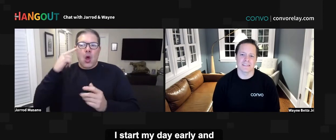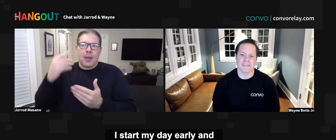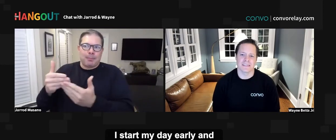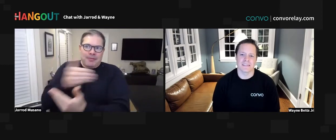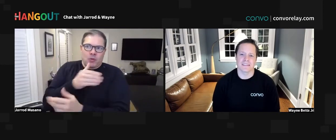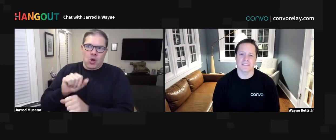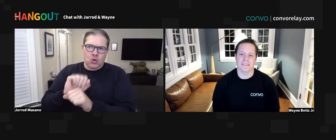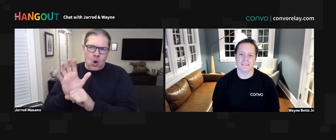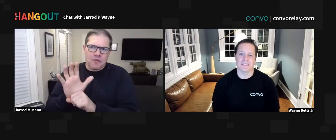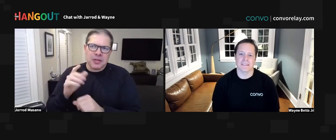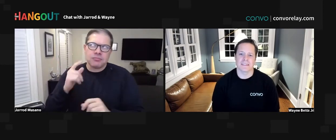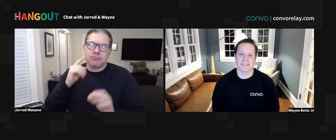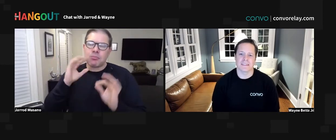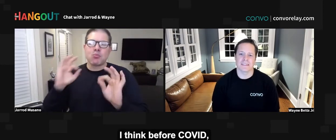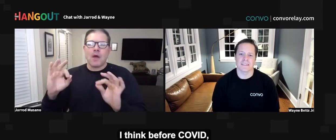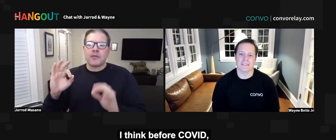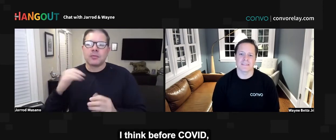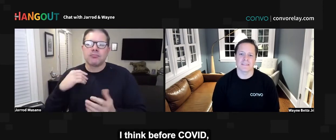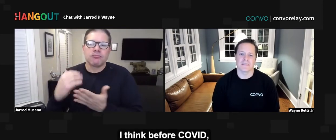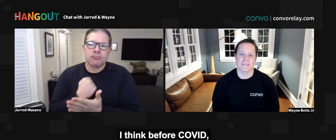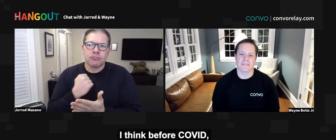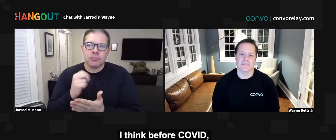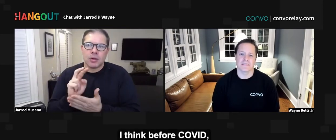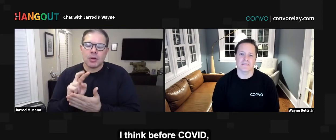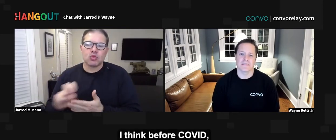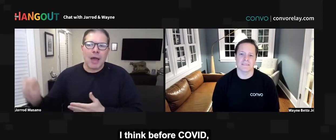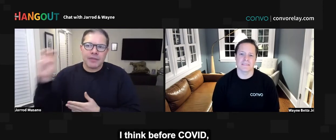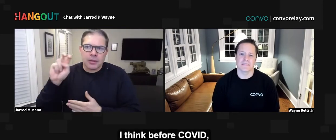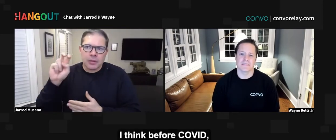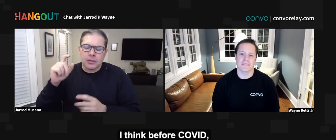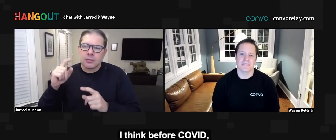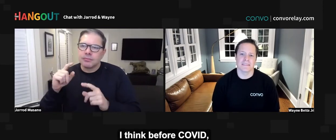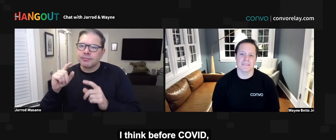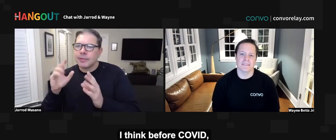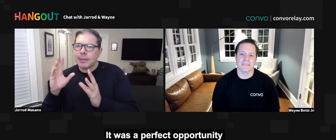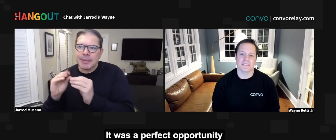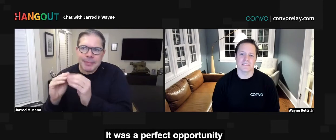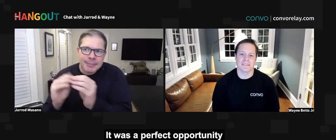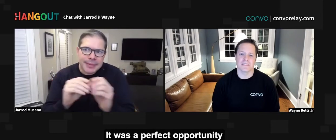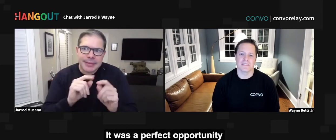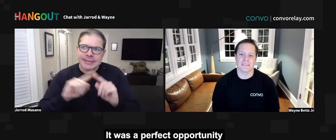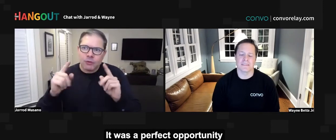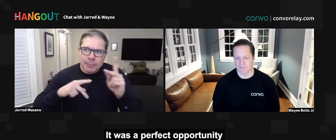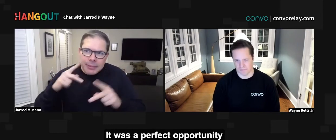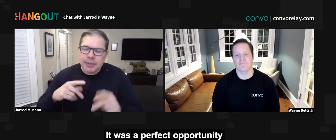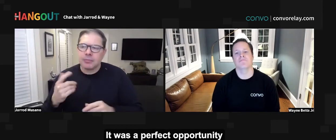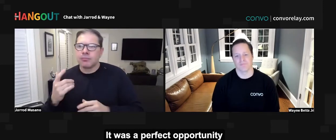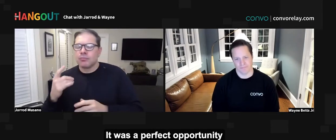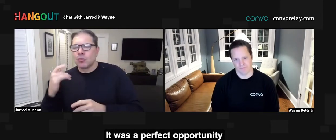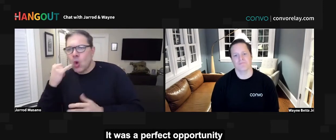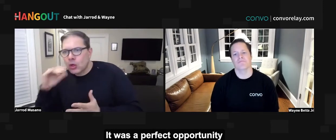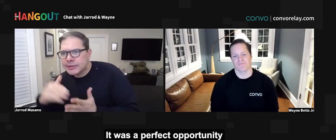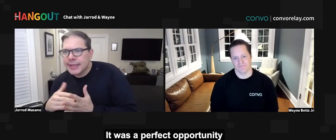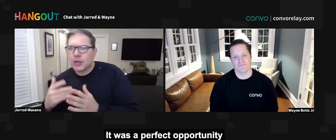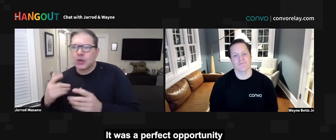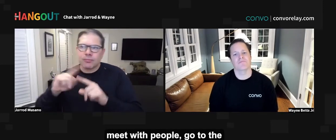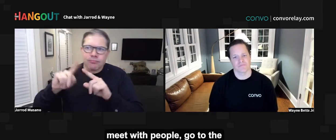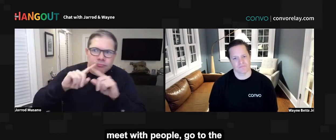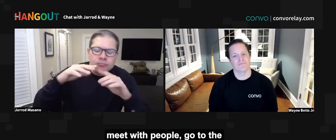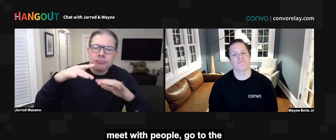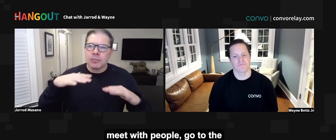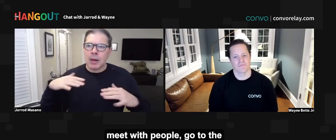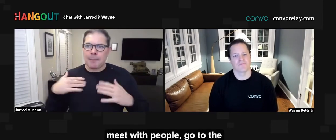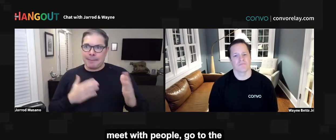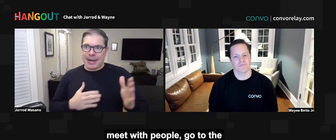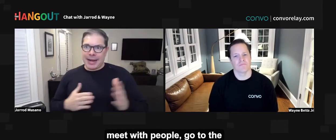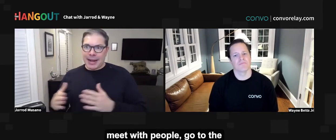go back to mom. I think before COVID, it was perfect. It was a perfect opportunity for me to travel,